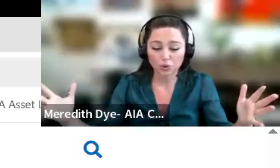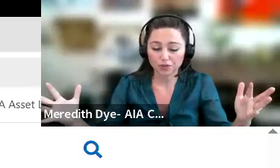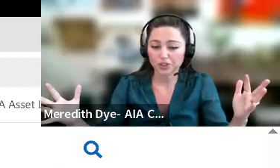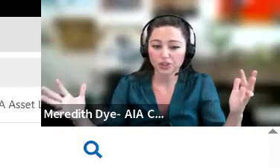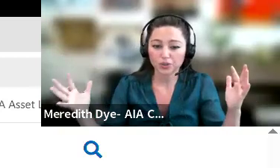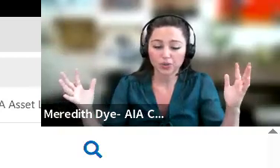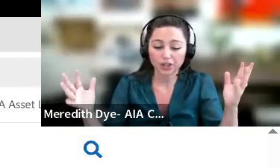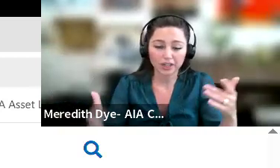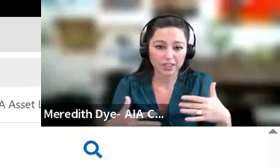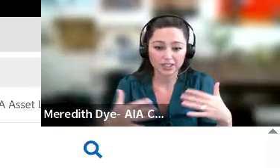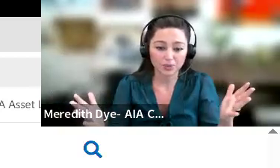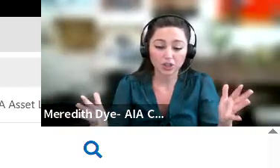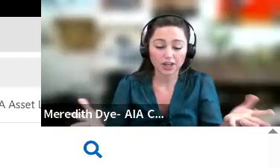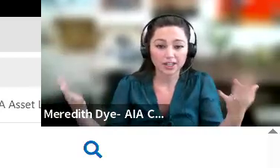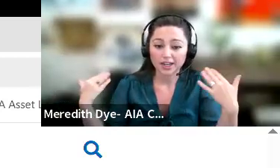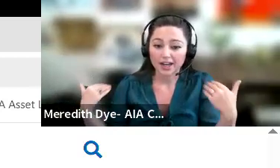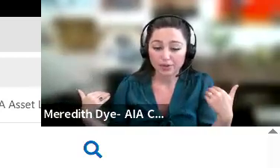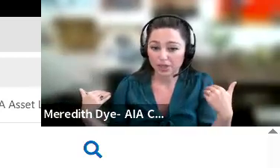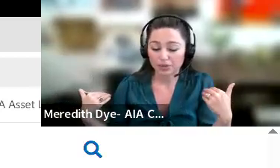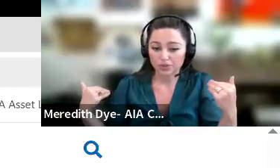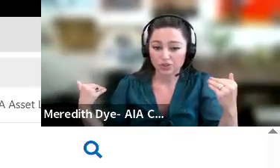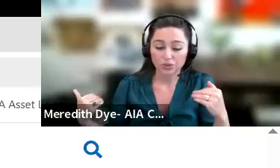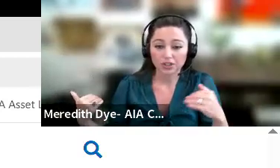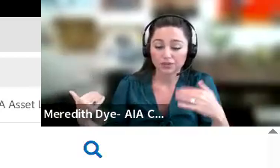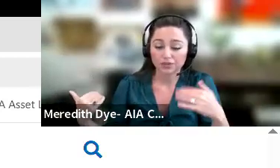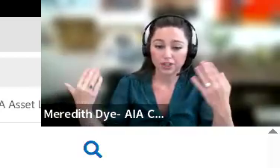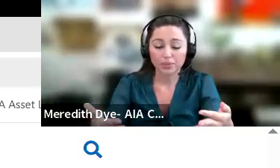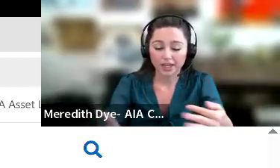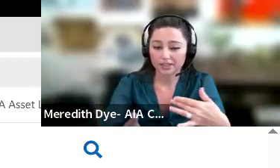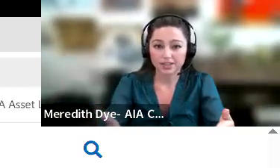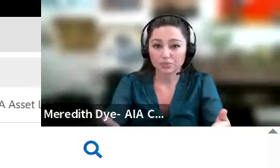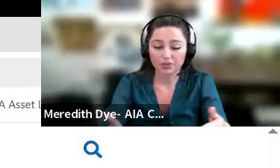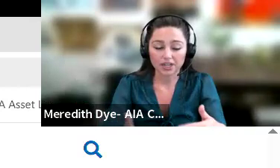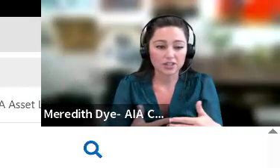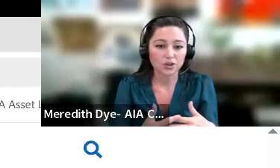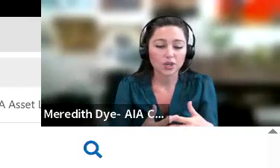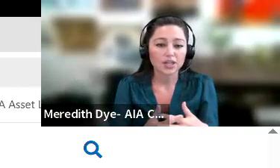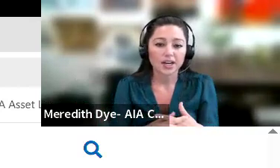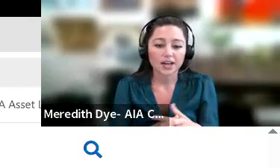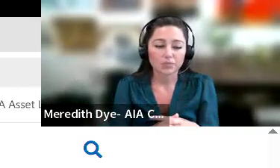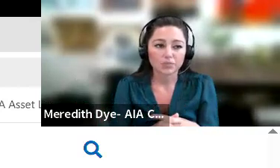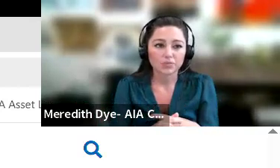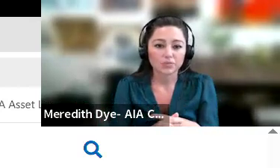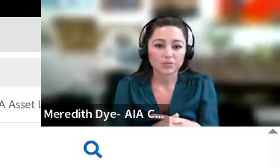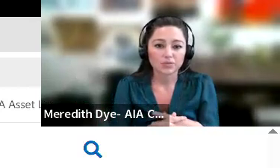where their whole portfolio on their end has been gone. I've been able to recover it on my end and provide it. So